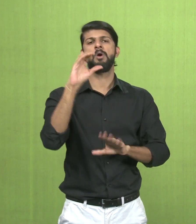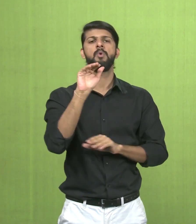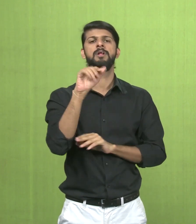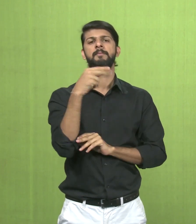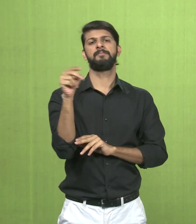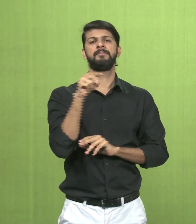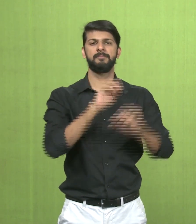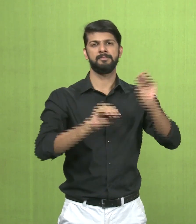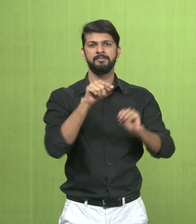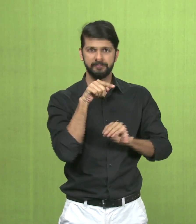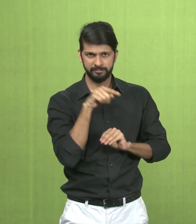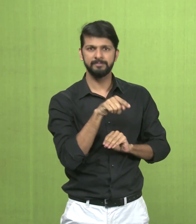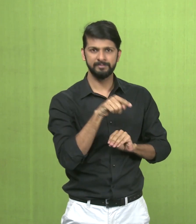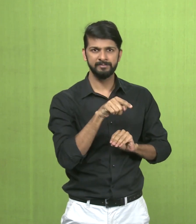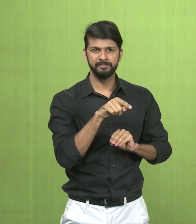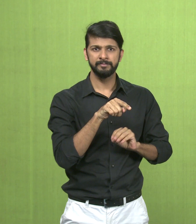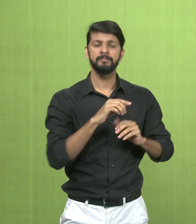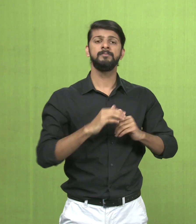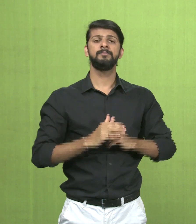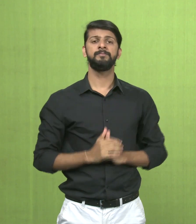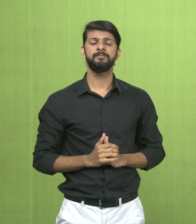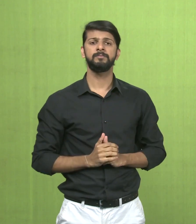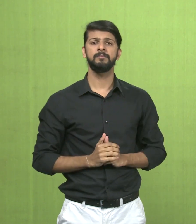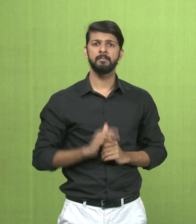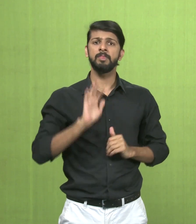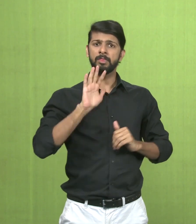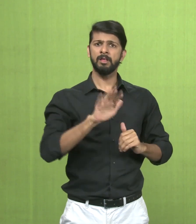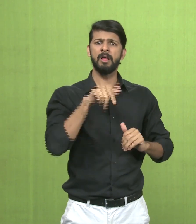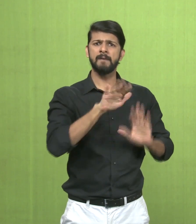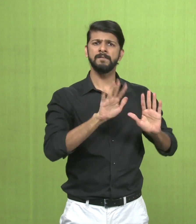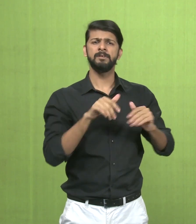So, putting together shapes, lines, colors, etc.